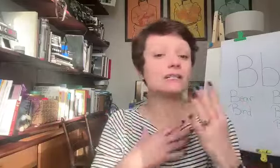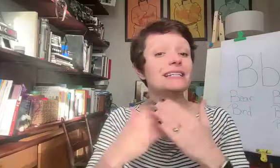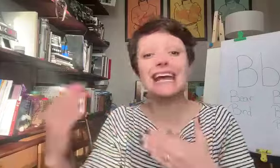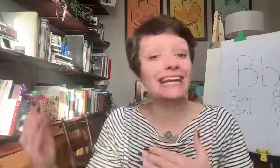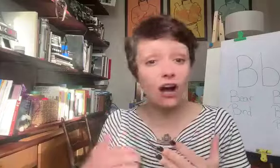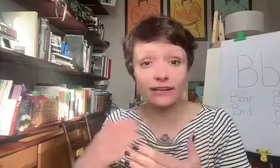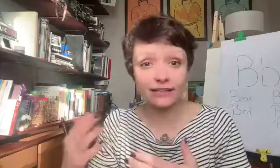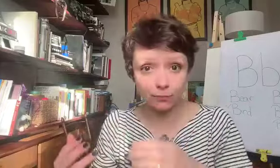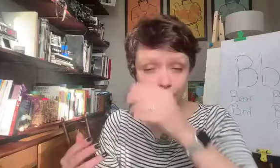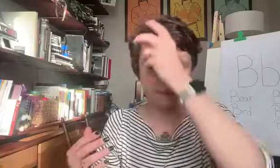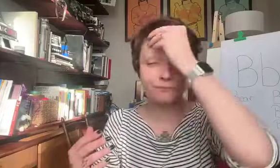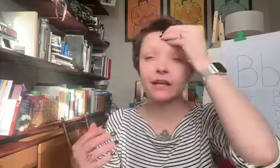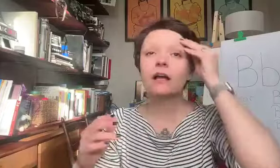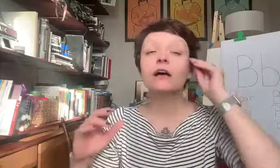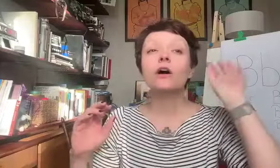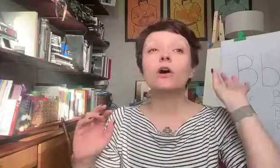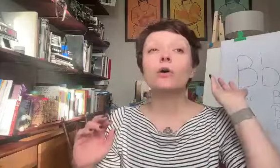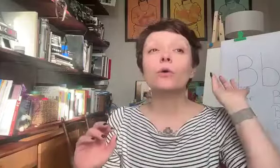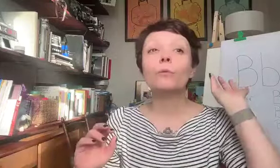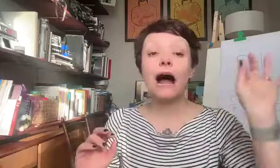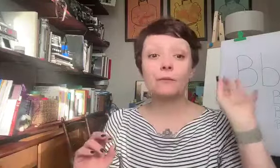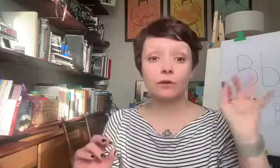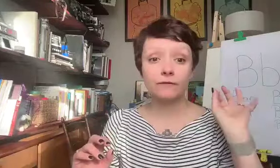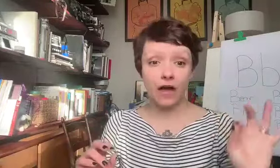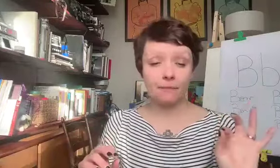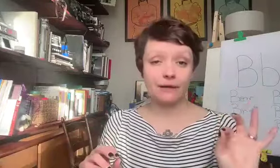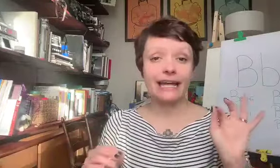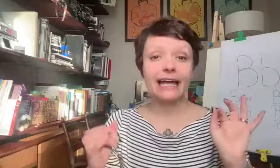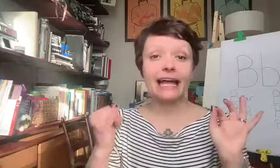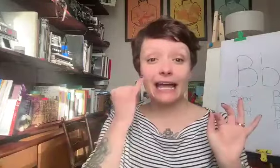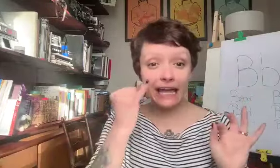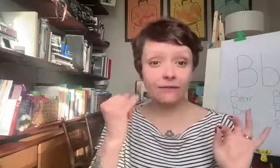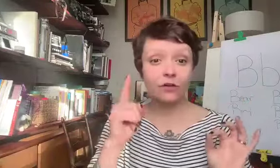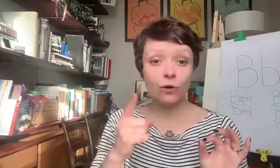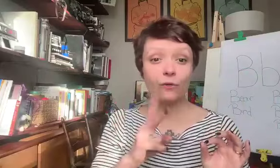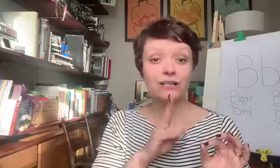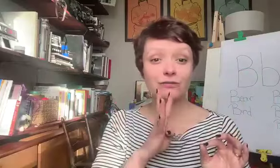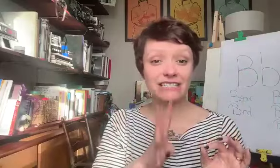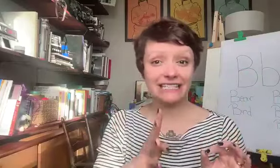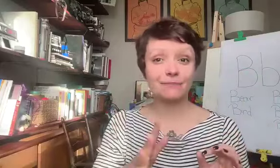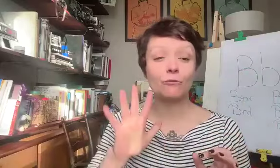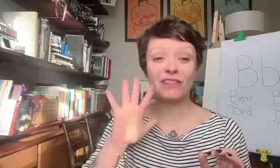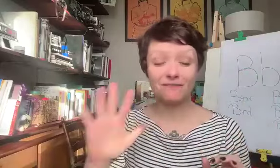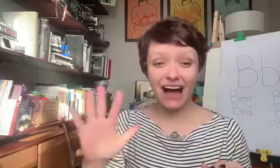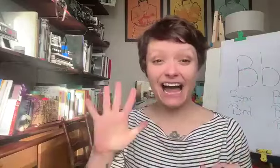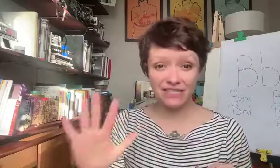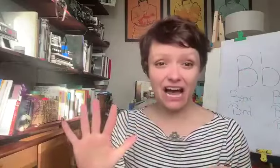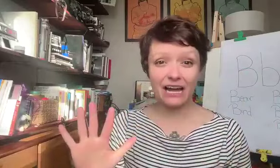to be taking on and exploring. My rule of thumb, if you are going to say something more than five